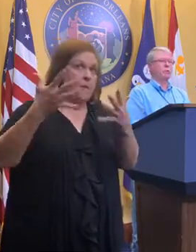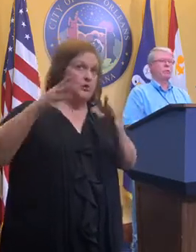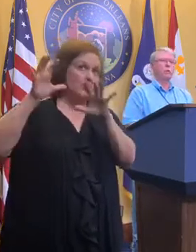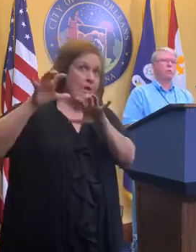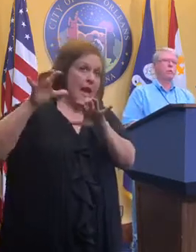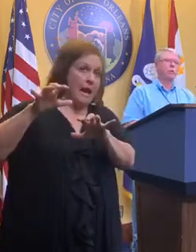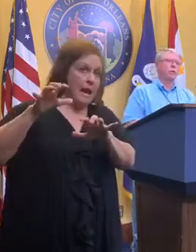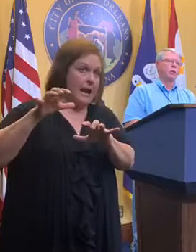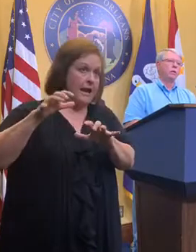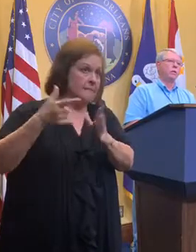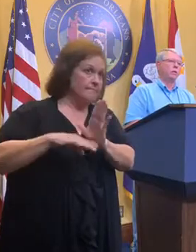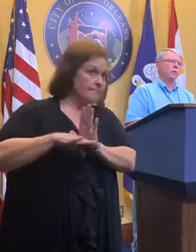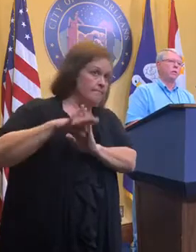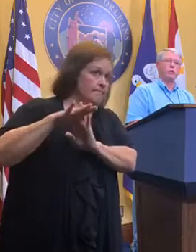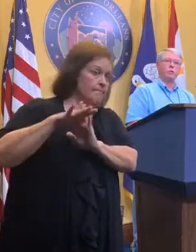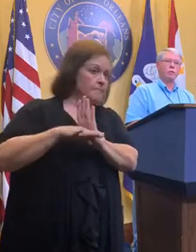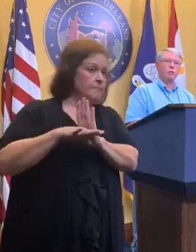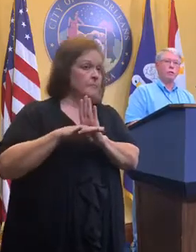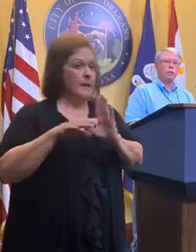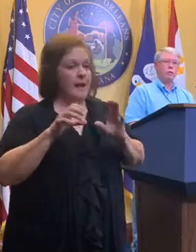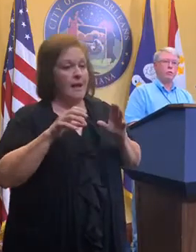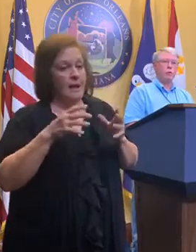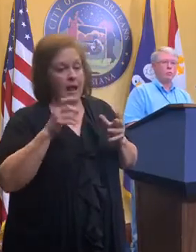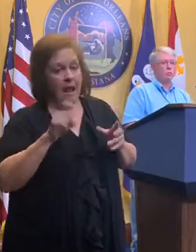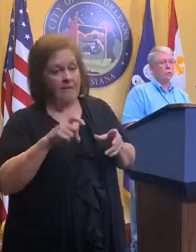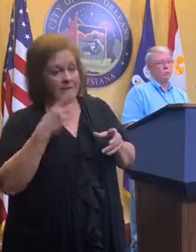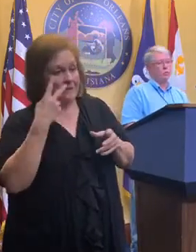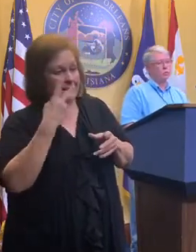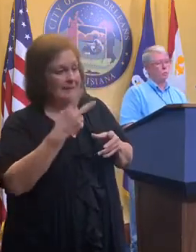to be monitoring the suction levels at all